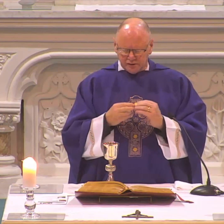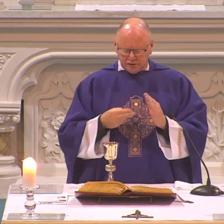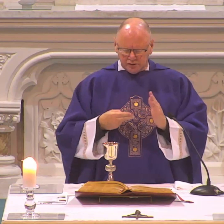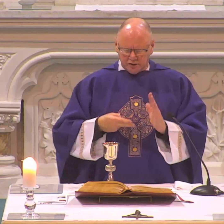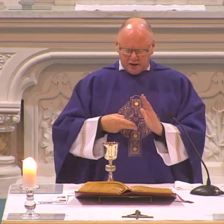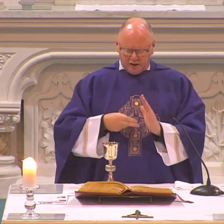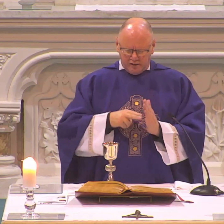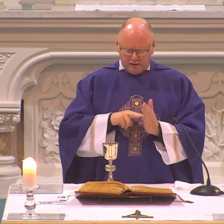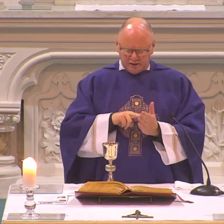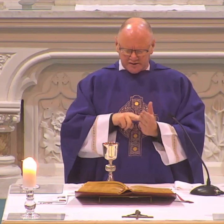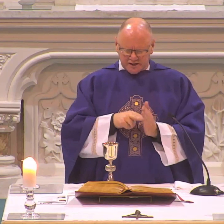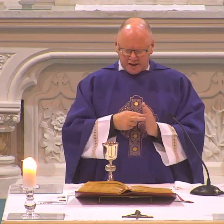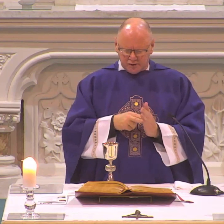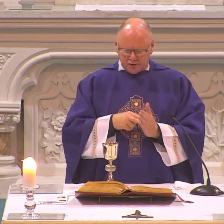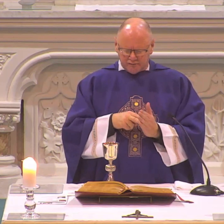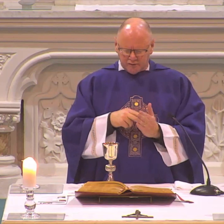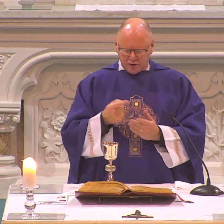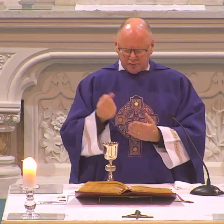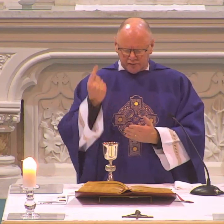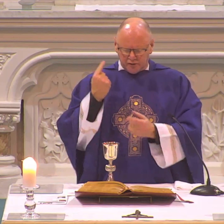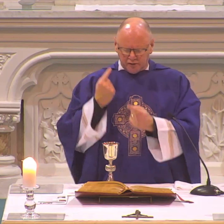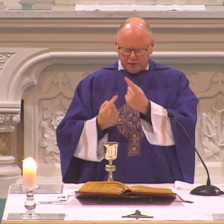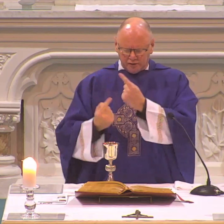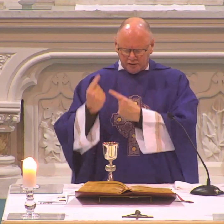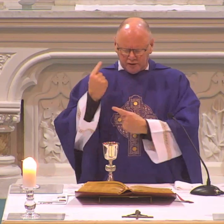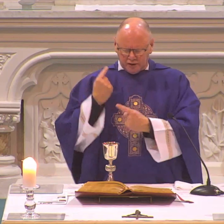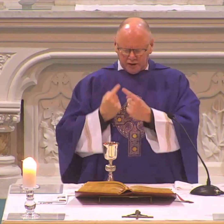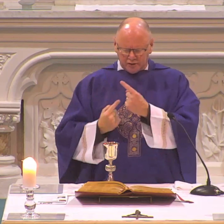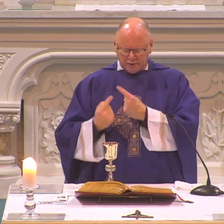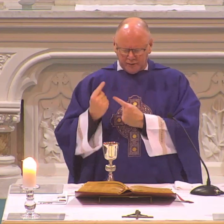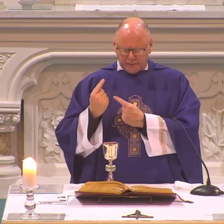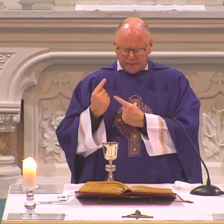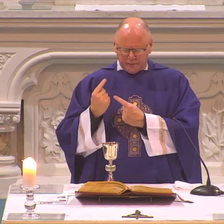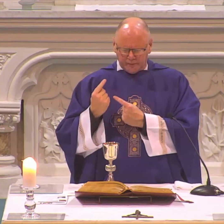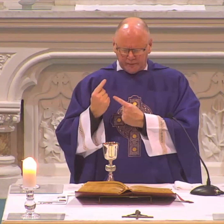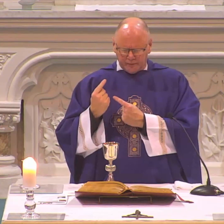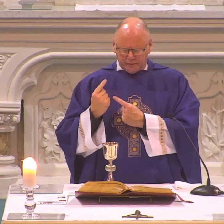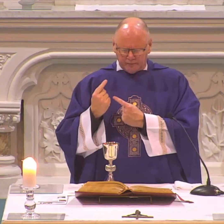fulfill the design you formed long ago,